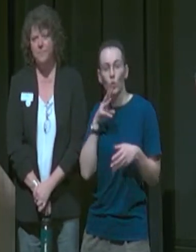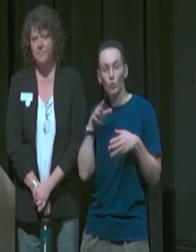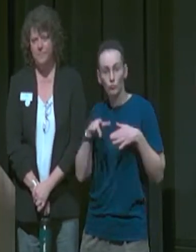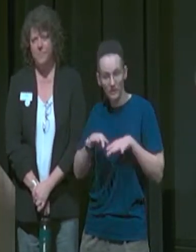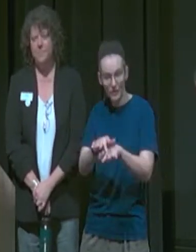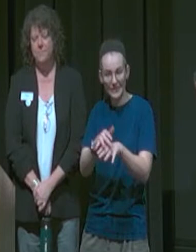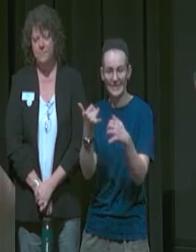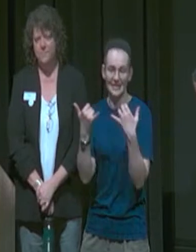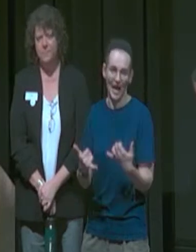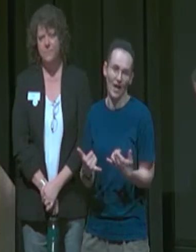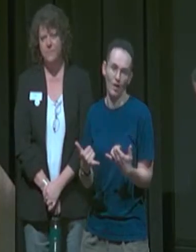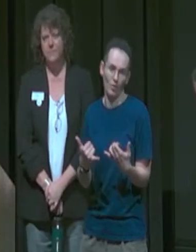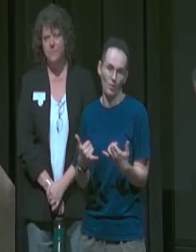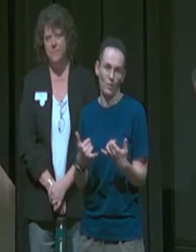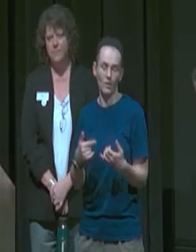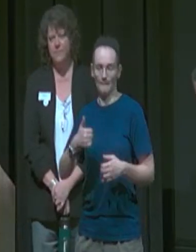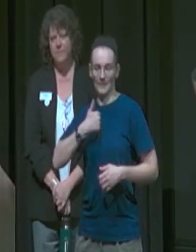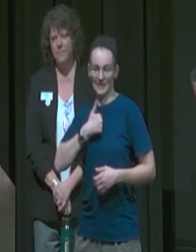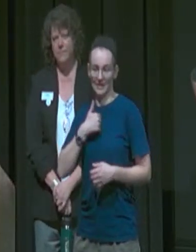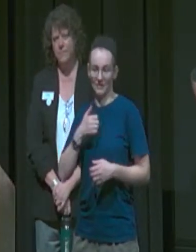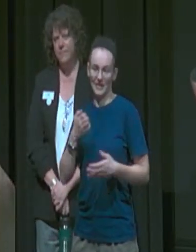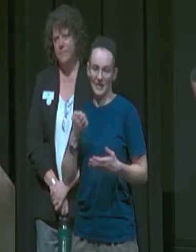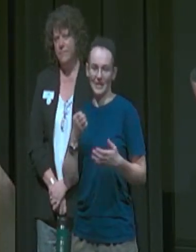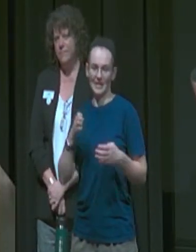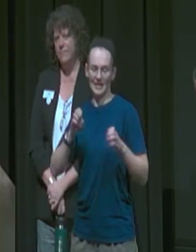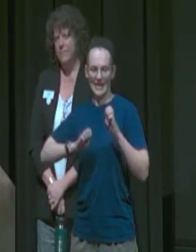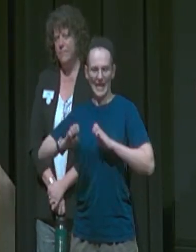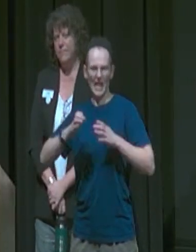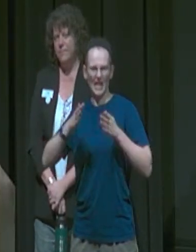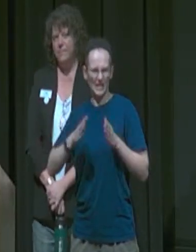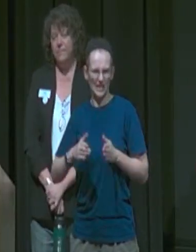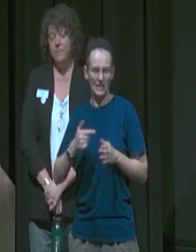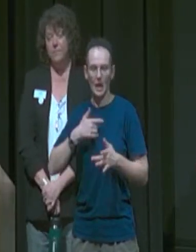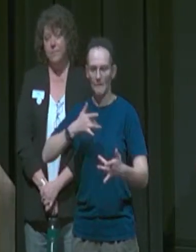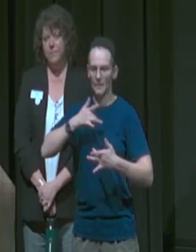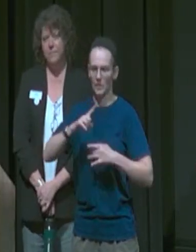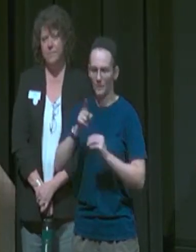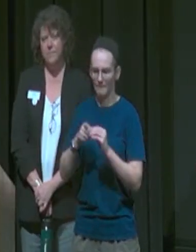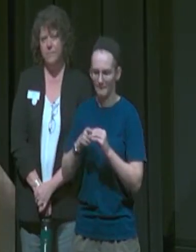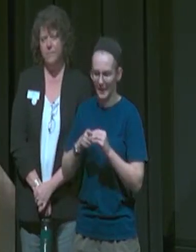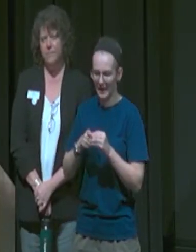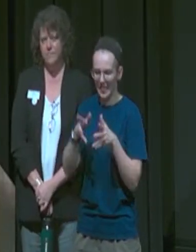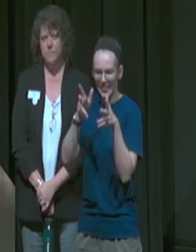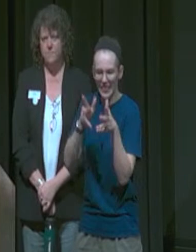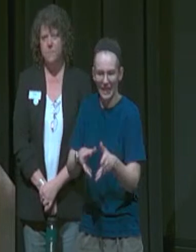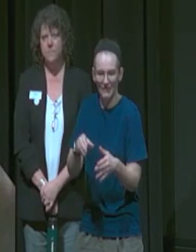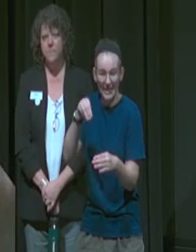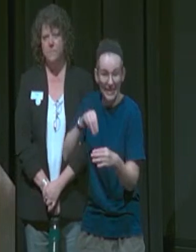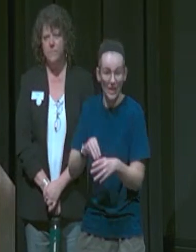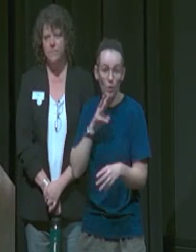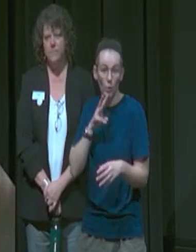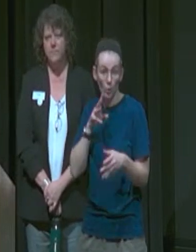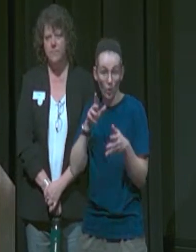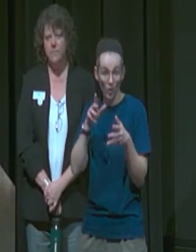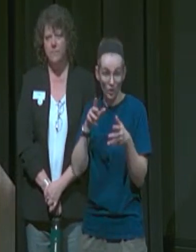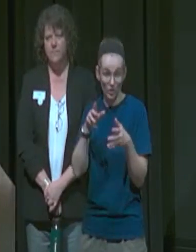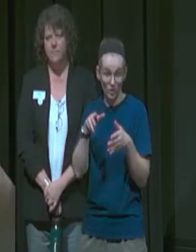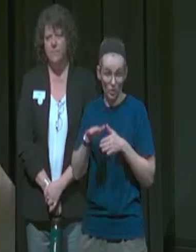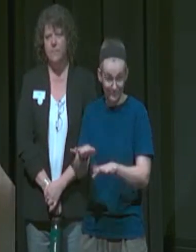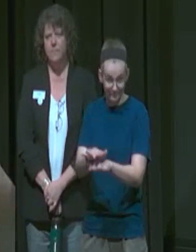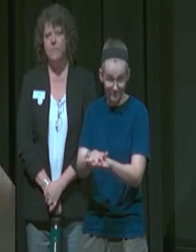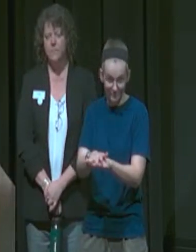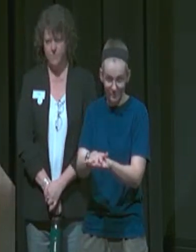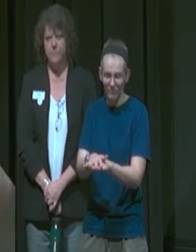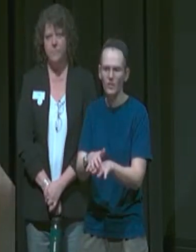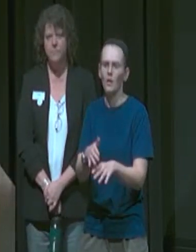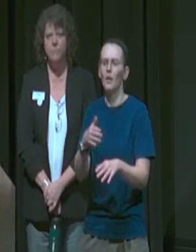now. As an ecologist, I'm a lot more concerned about leaving it in the river than taking it out and safely